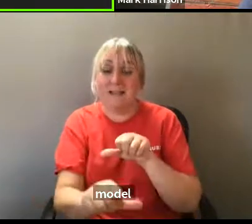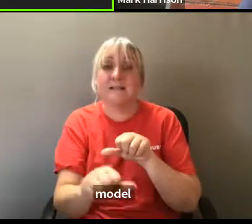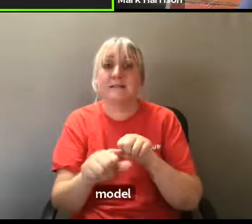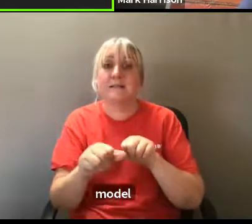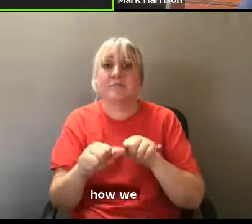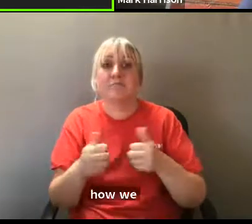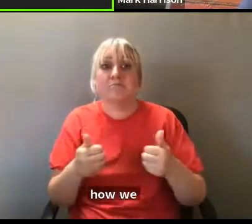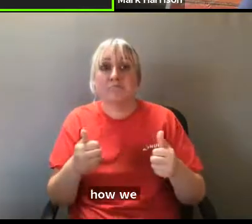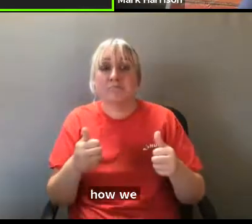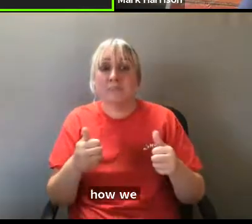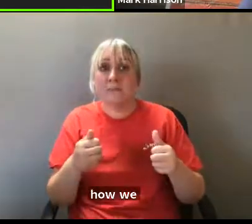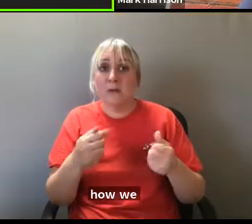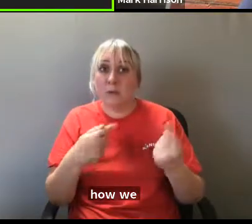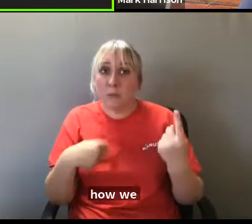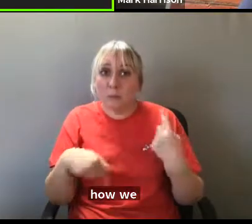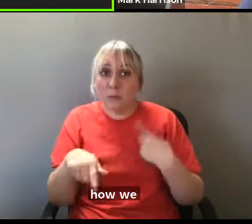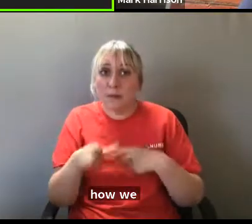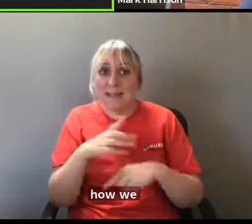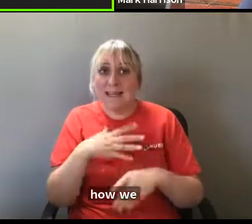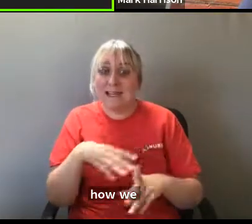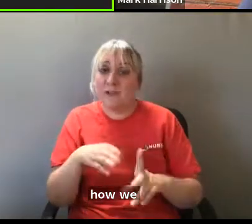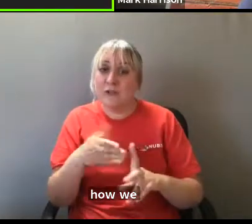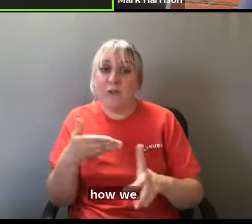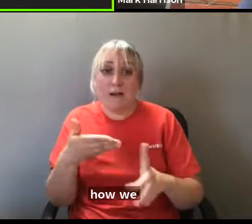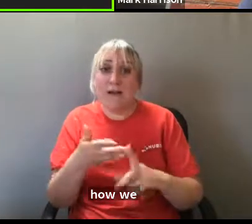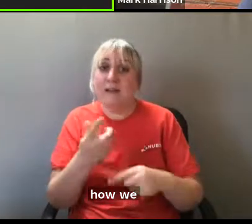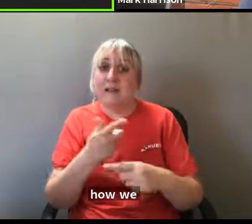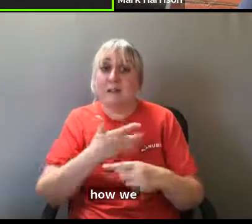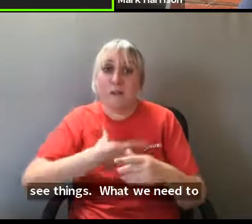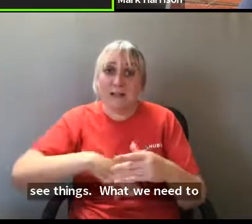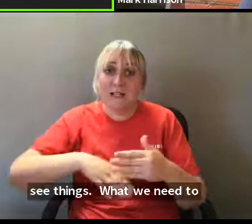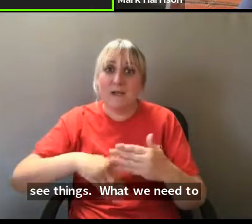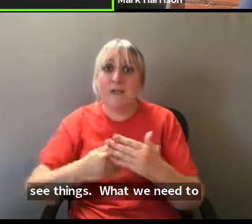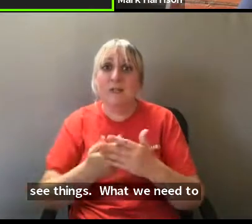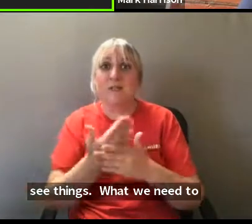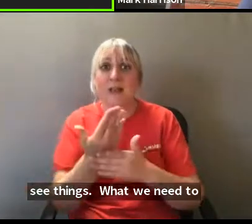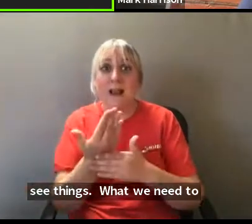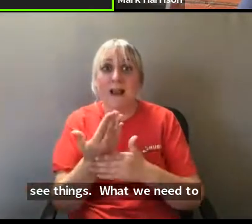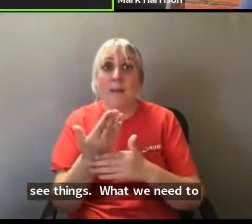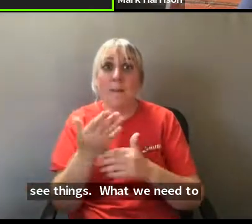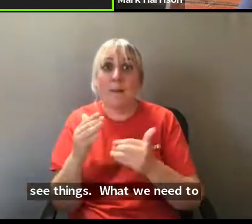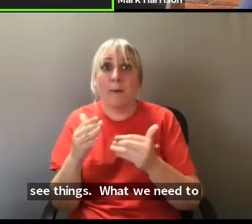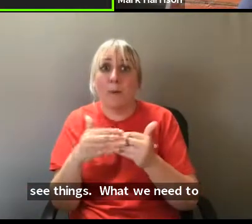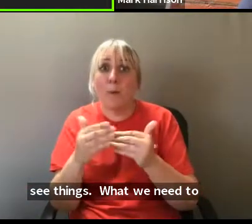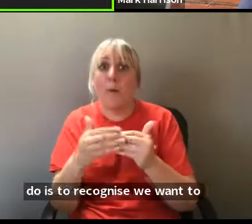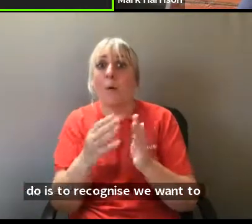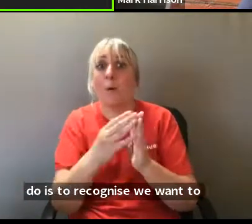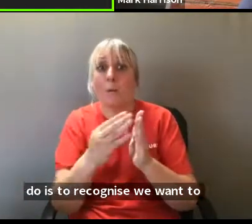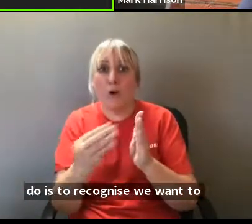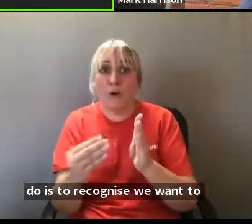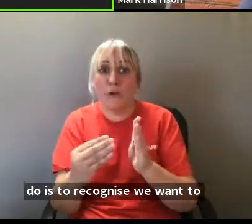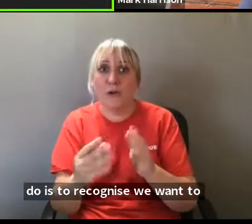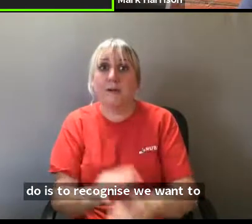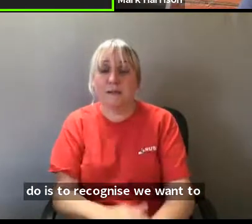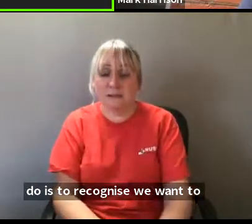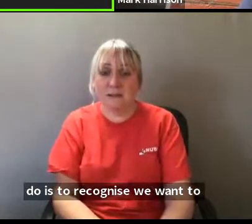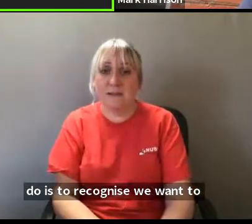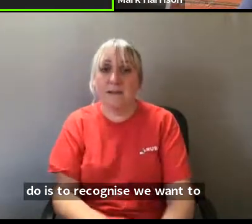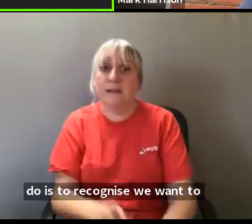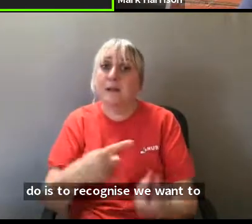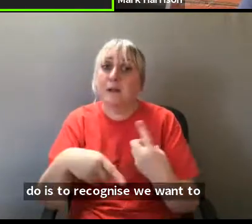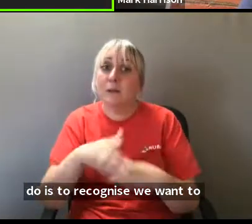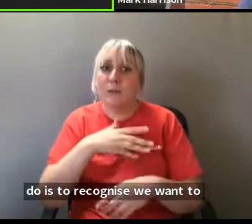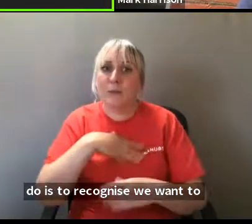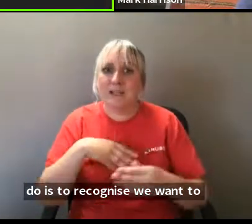recognize we want to develop more models. We want to develop